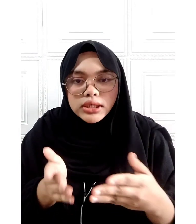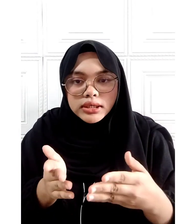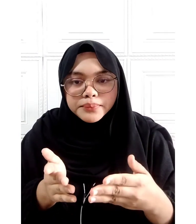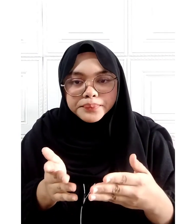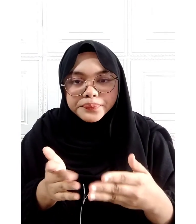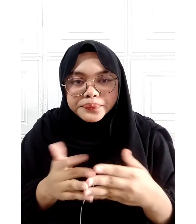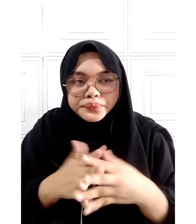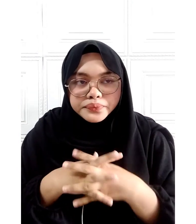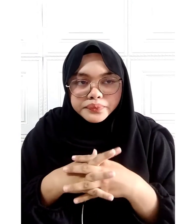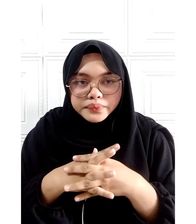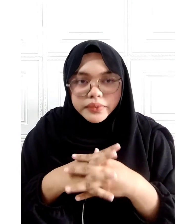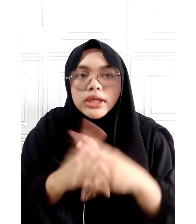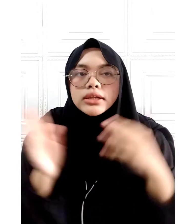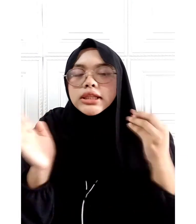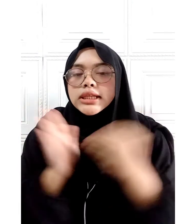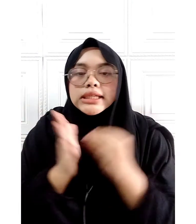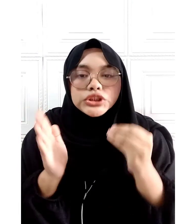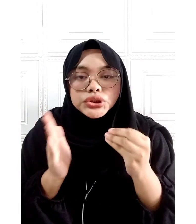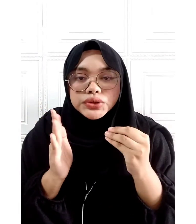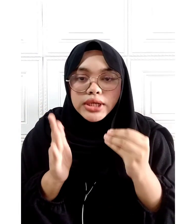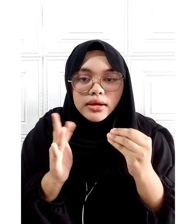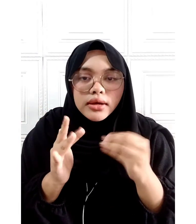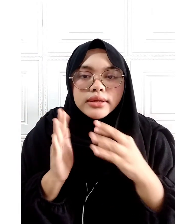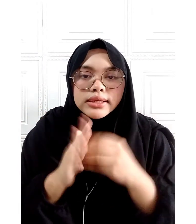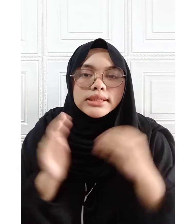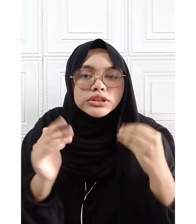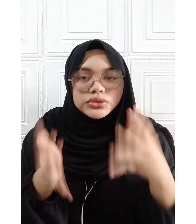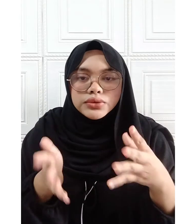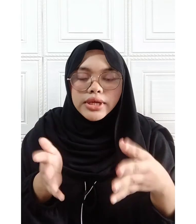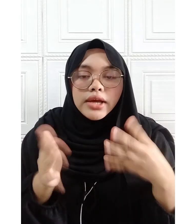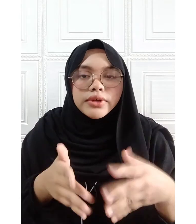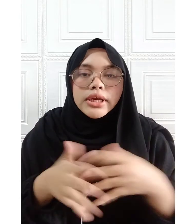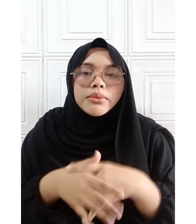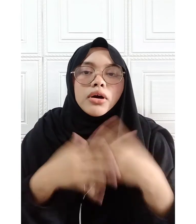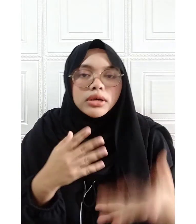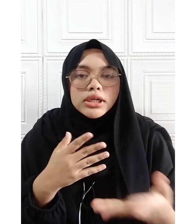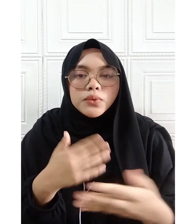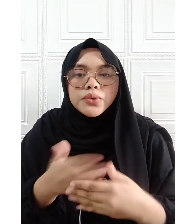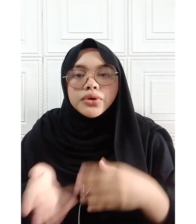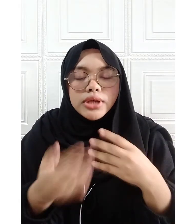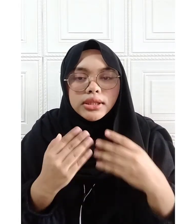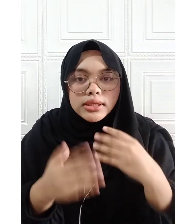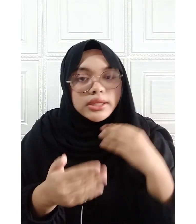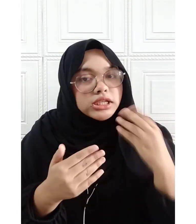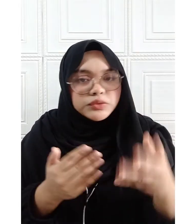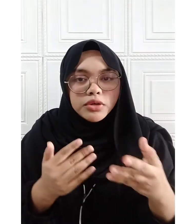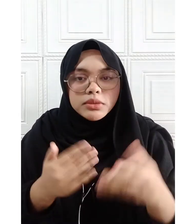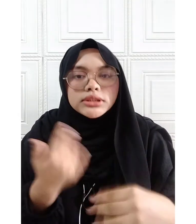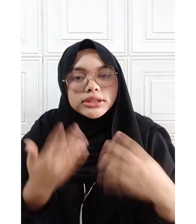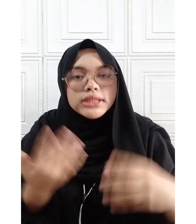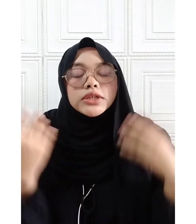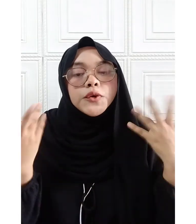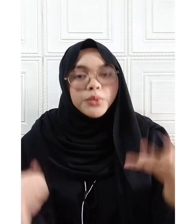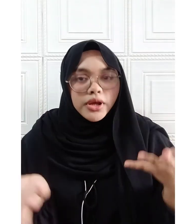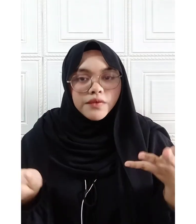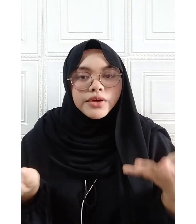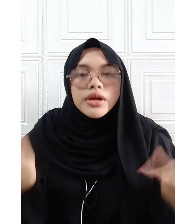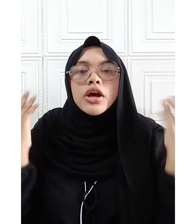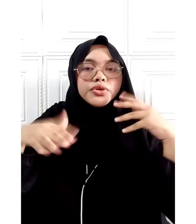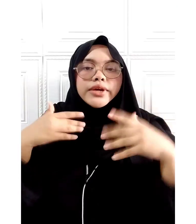occur. This is due to the error that might occur when we conducted the experiment, such as the human error. To prevent